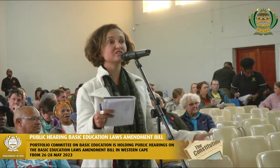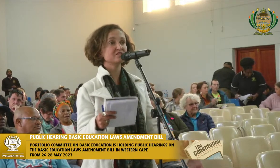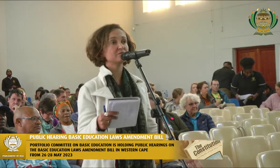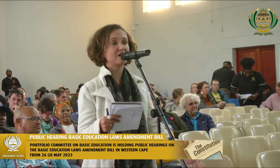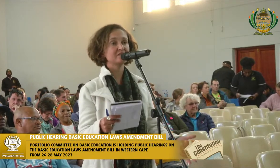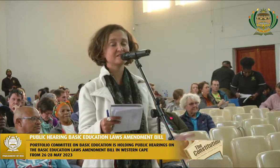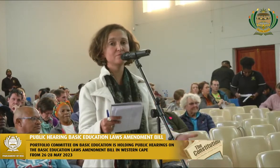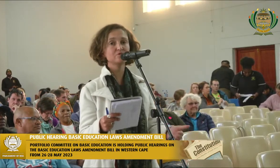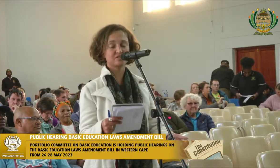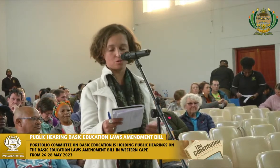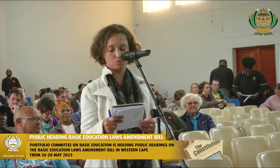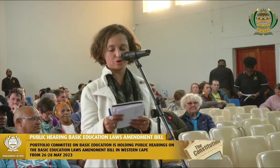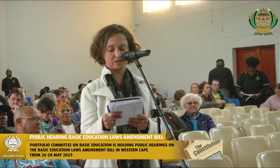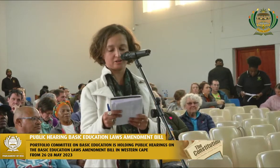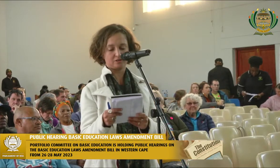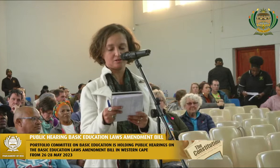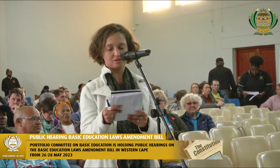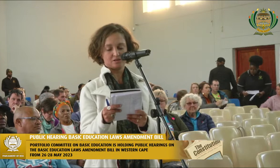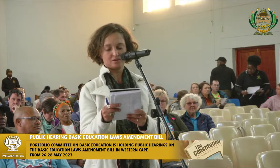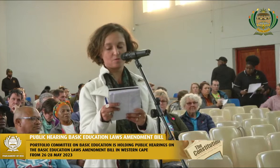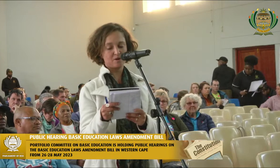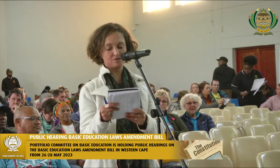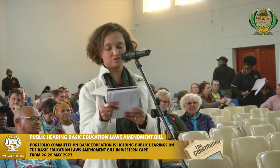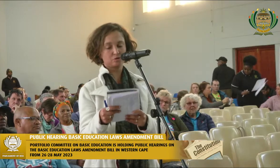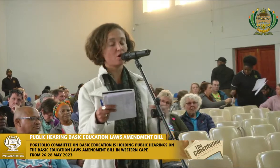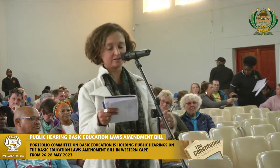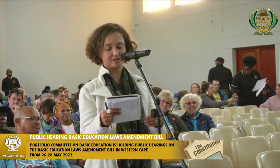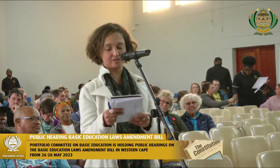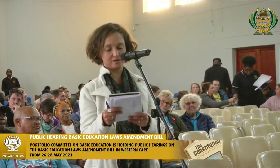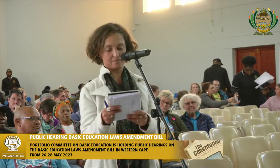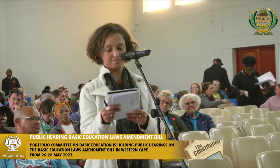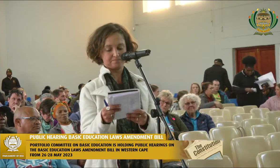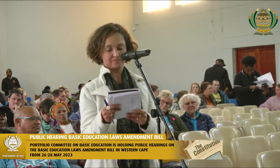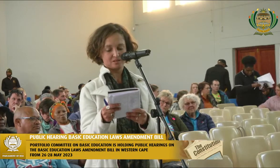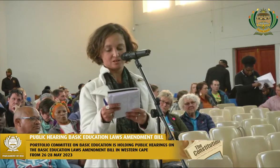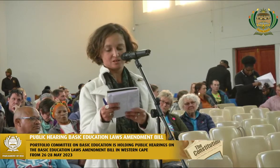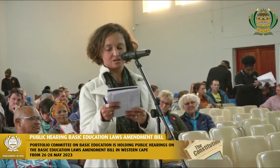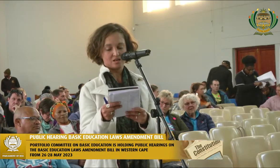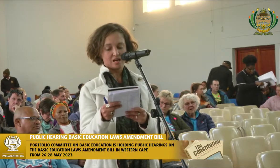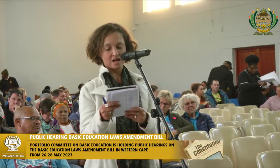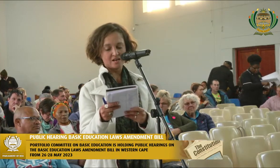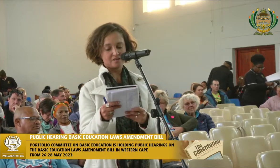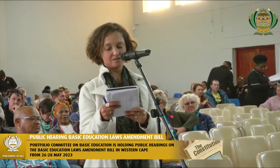They're not just sitting behind tables, they are working. There are parents who can't come here.